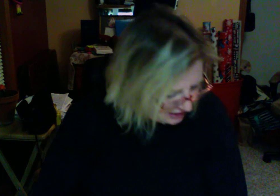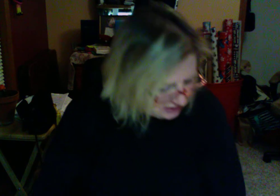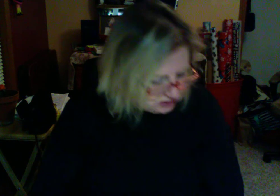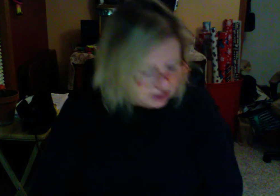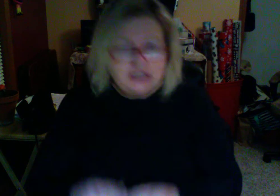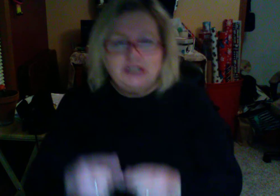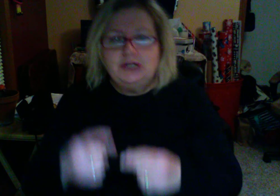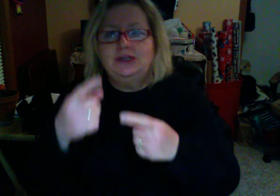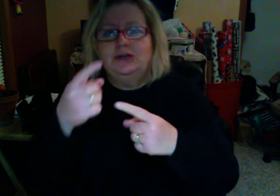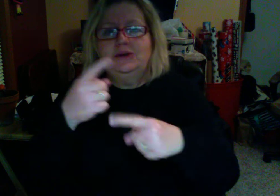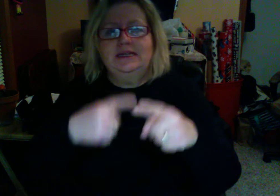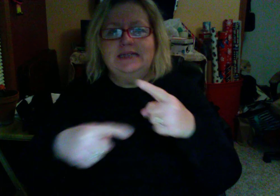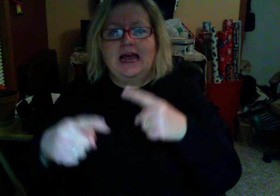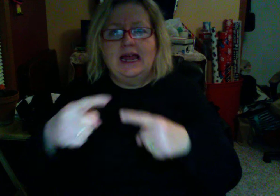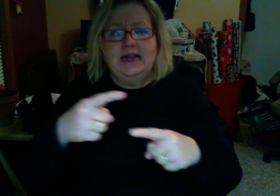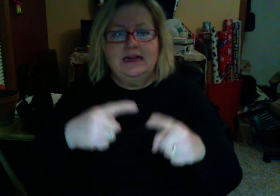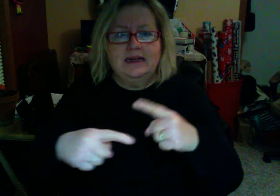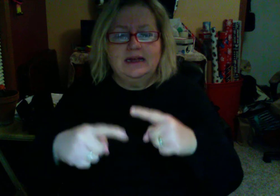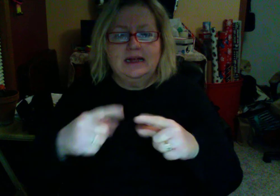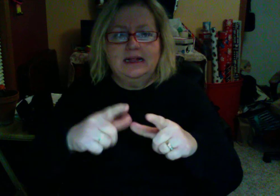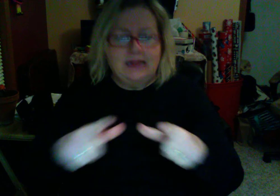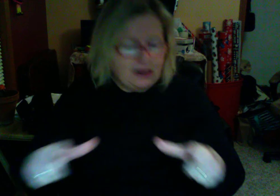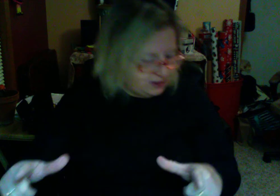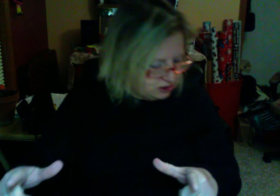So I just showed you the sign language.